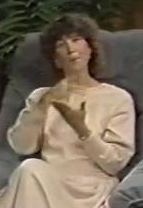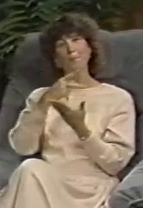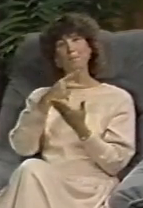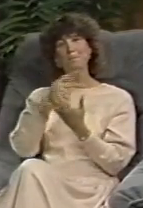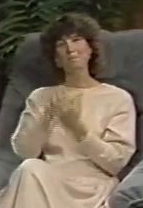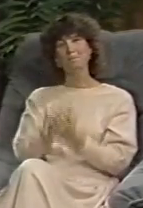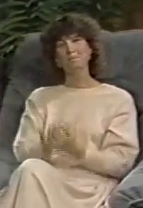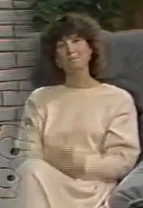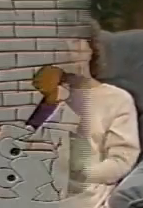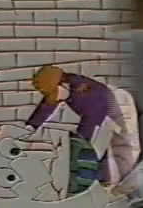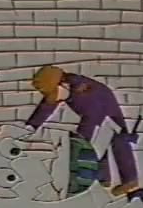poem.